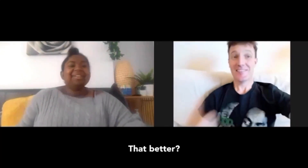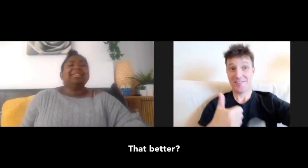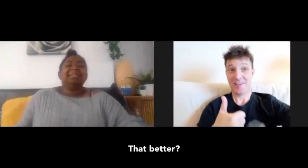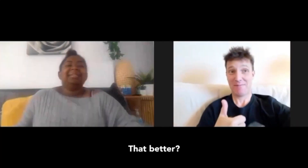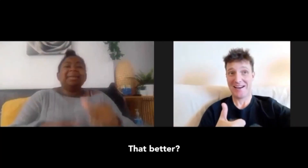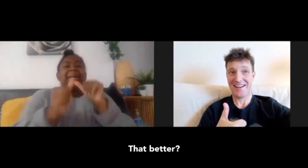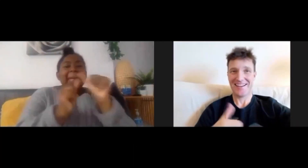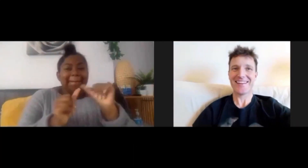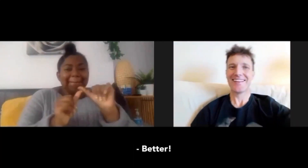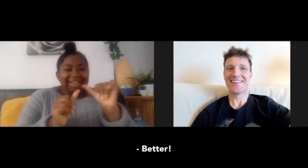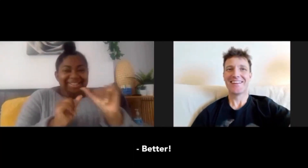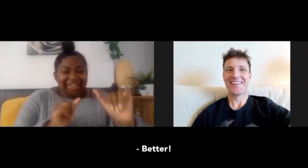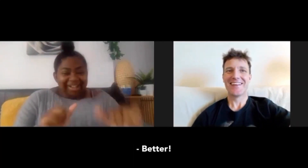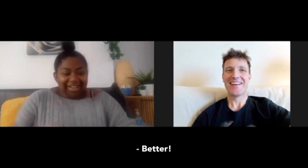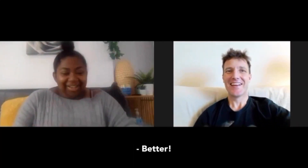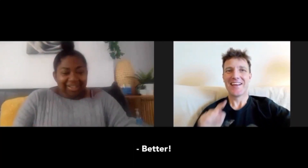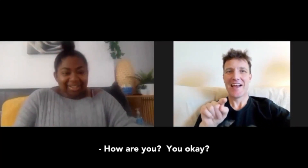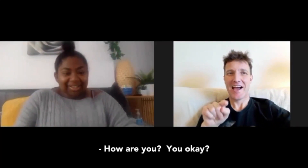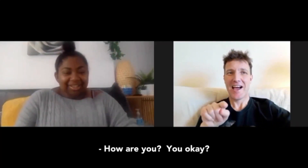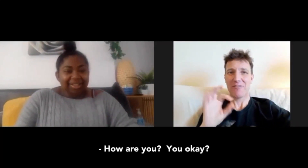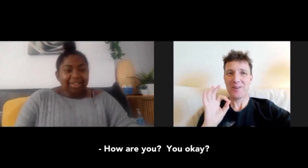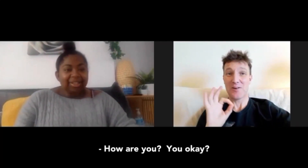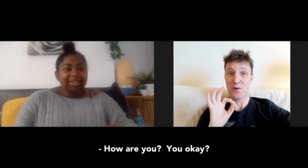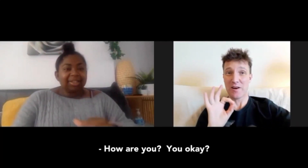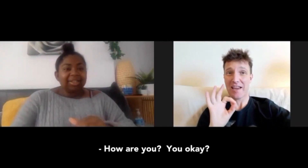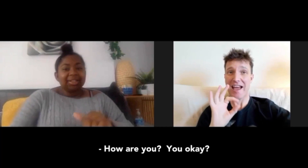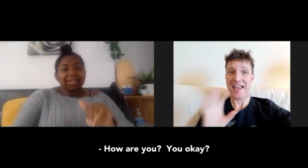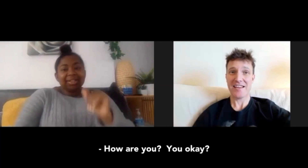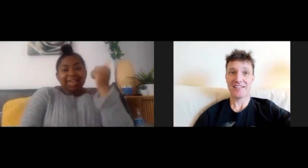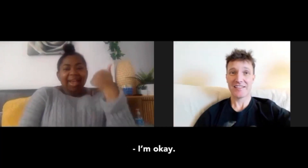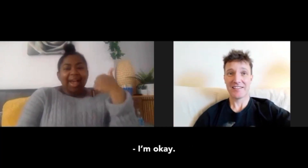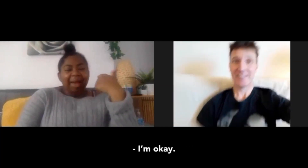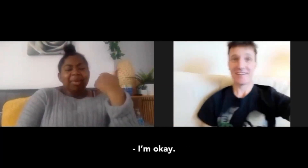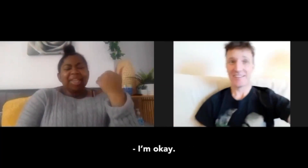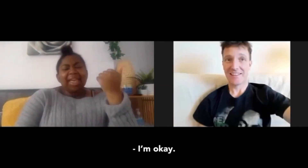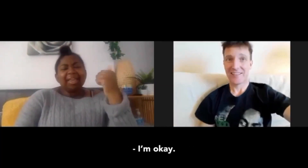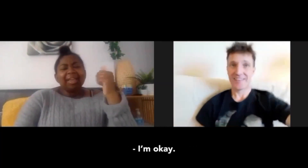Not better? How are you? You okay? I'm okay.